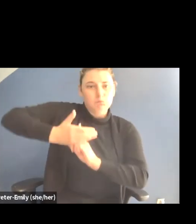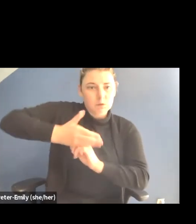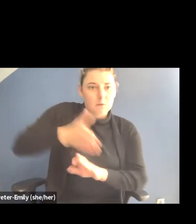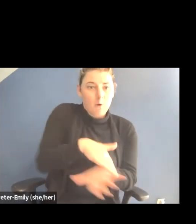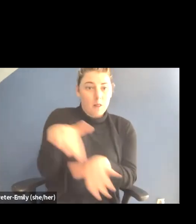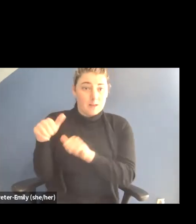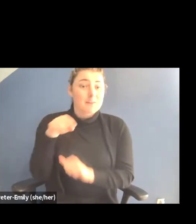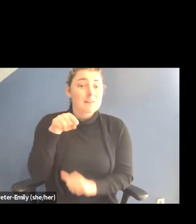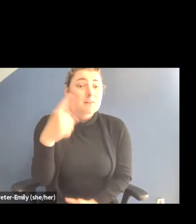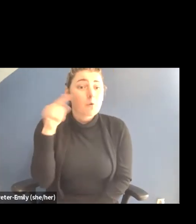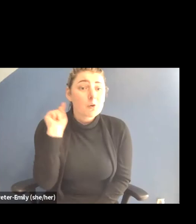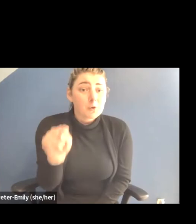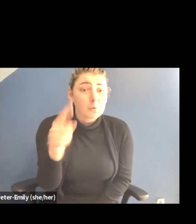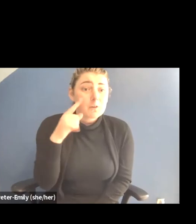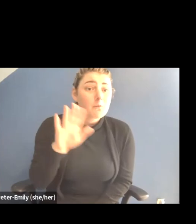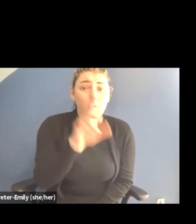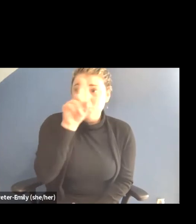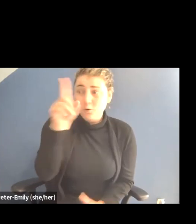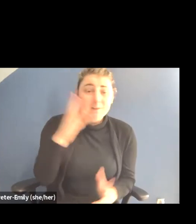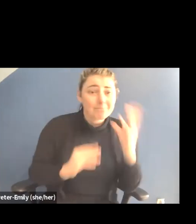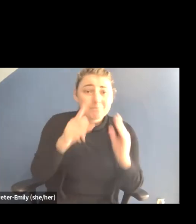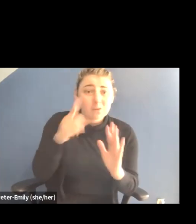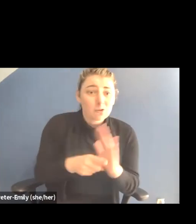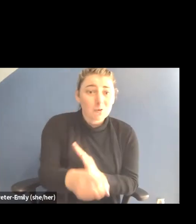is for your journey. And thank you again for having me.